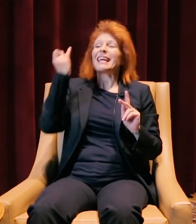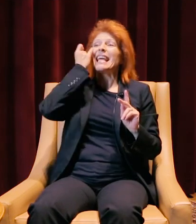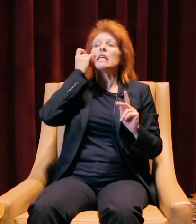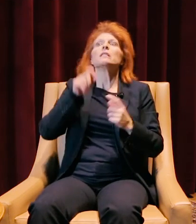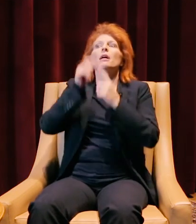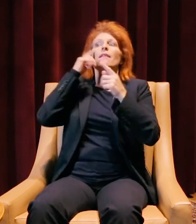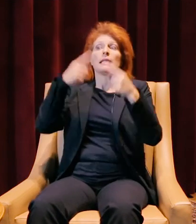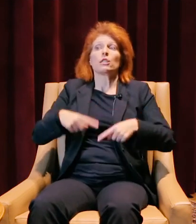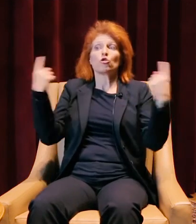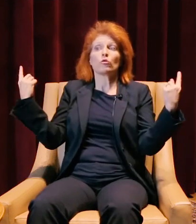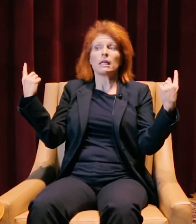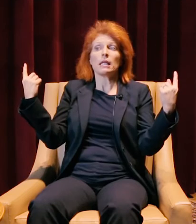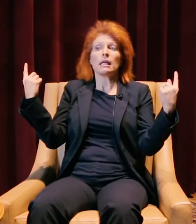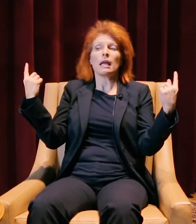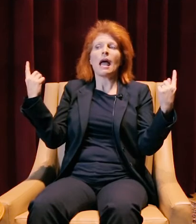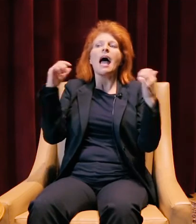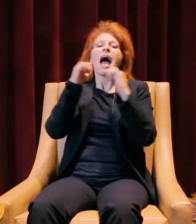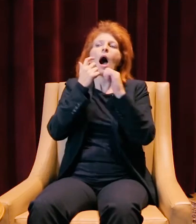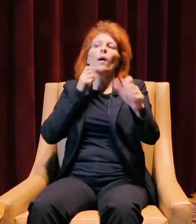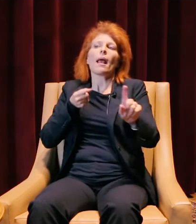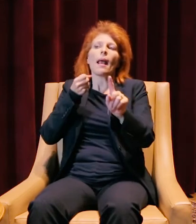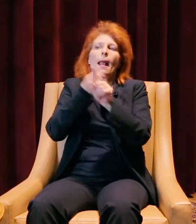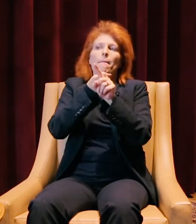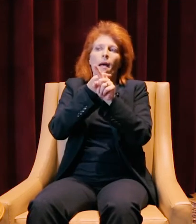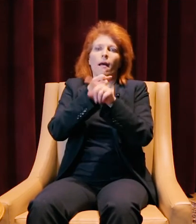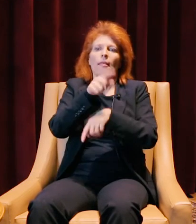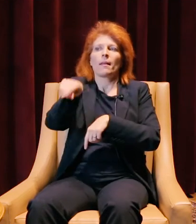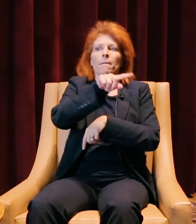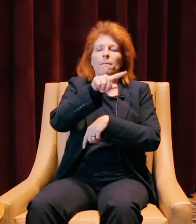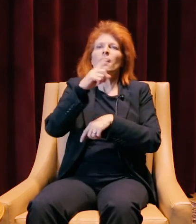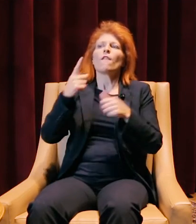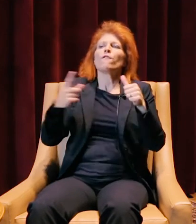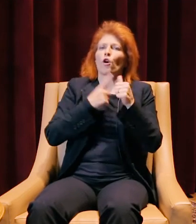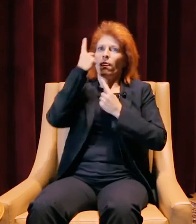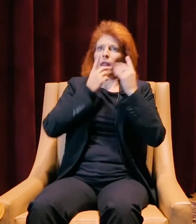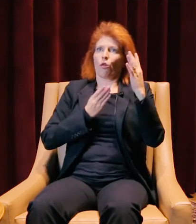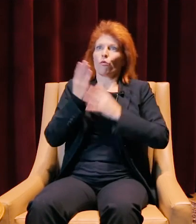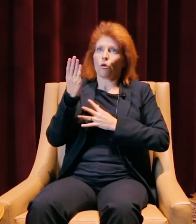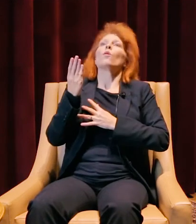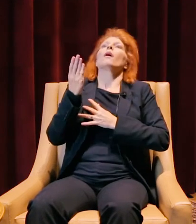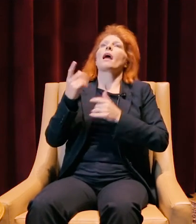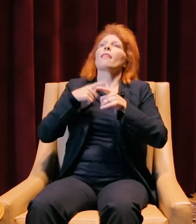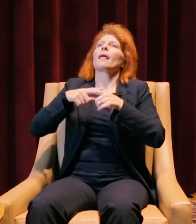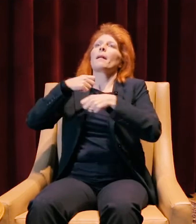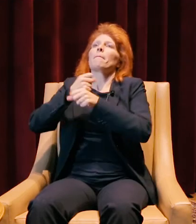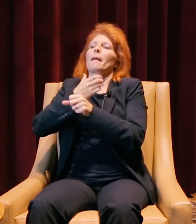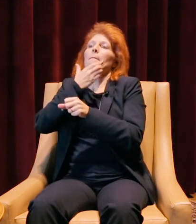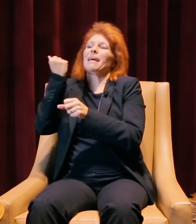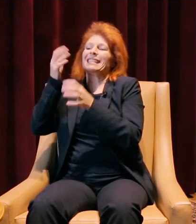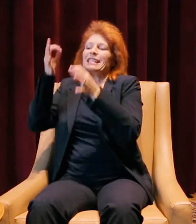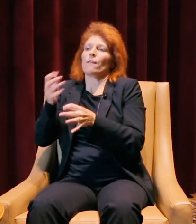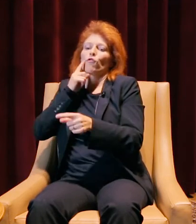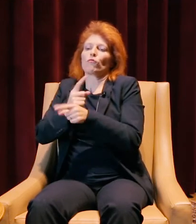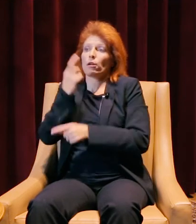disagree, it really matters that you take time, think it through, and then make the best decision for the best reasons. Try